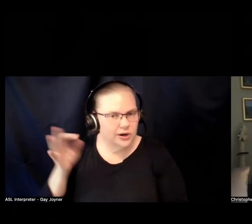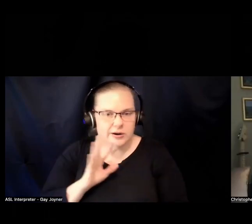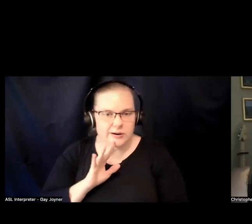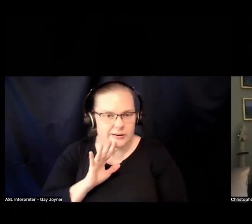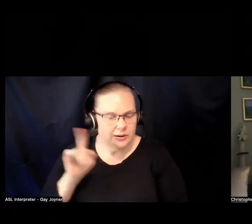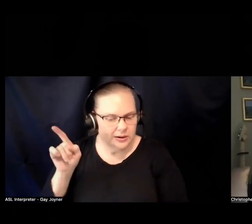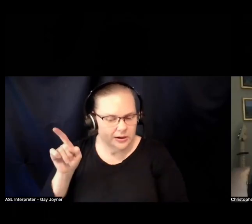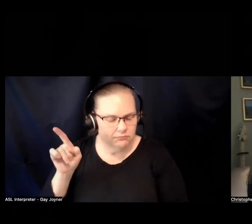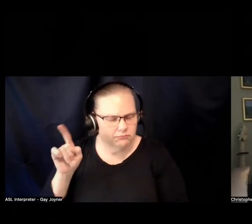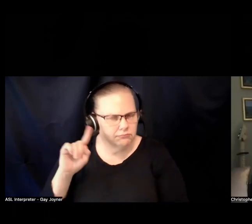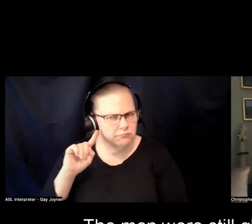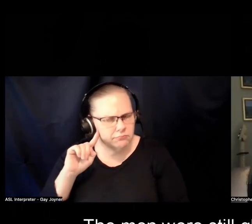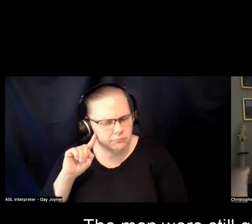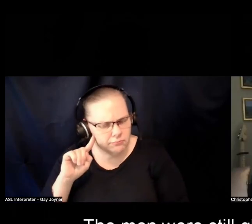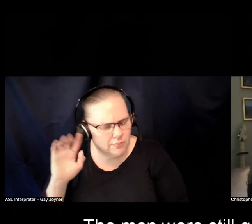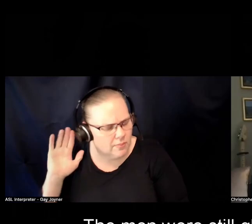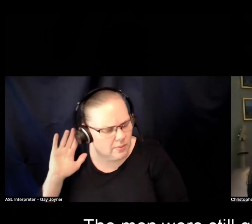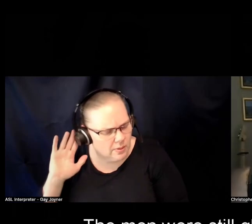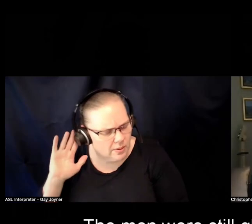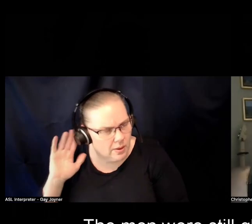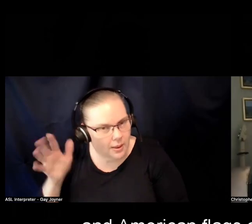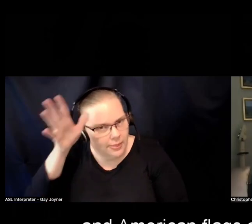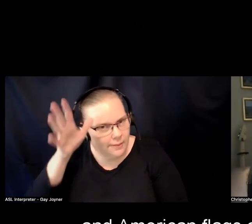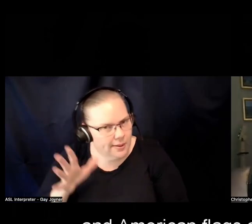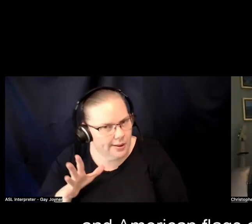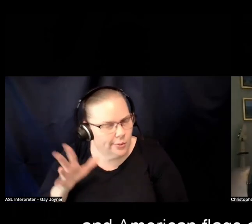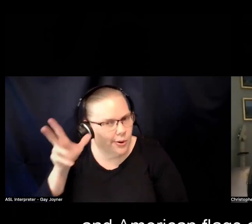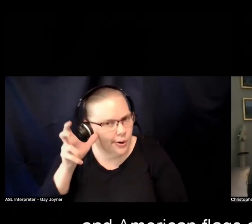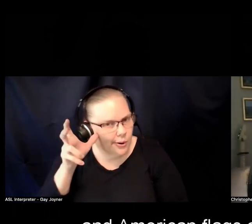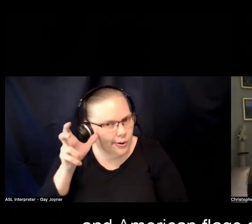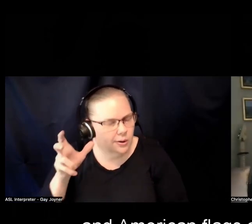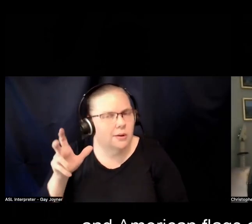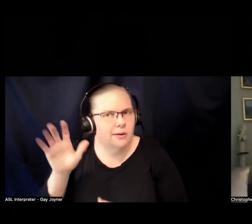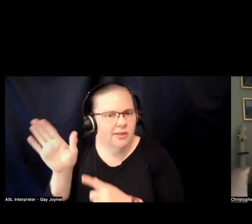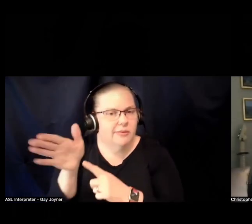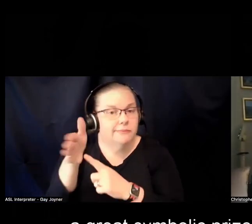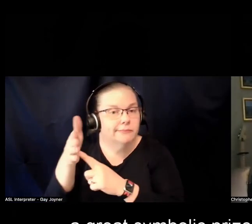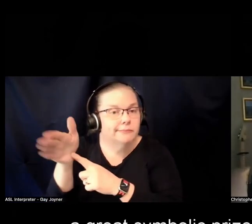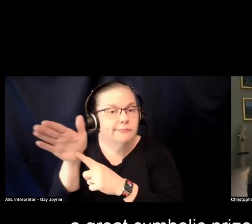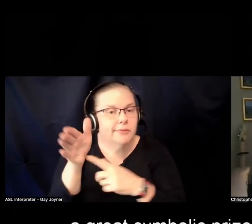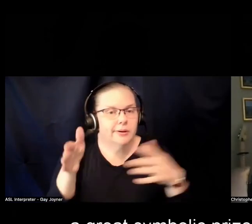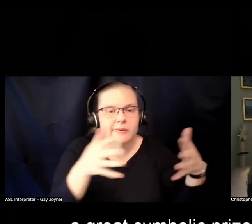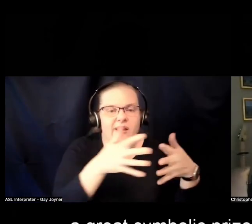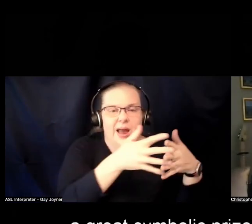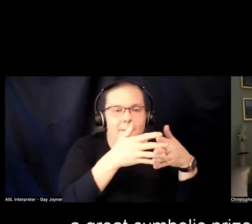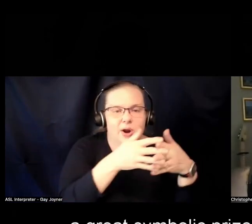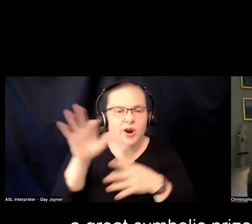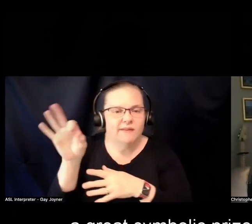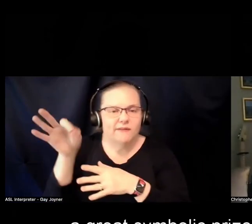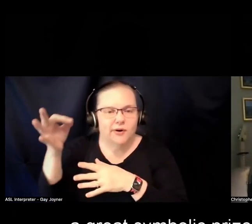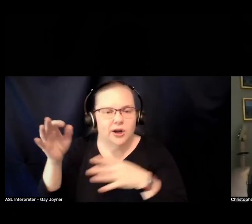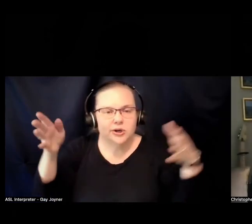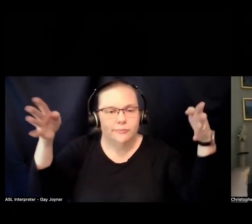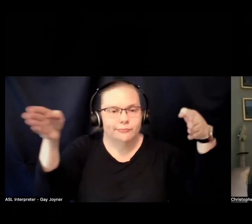French 2nd Armored Division. The men were still gloating over the French and American flags atop the Eagle's Nest, a great symbolic prize they dreamed of